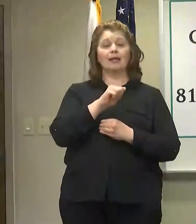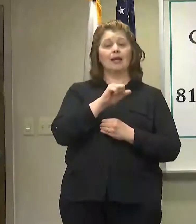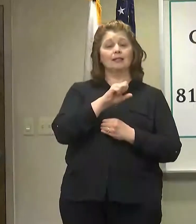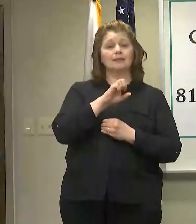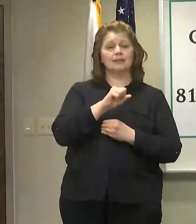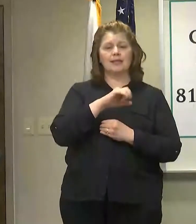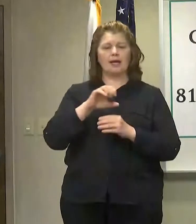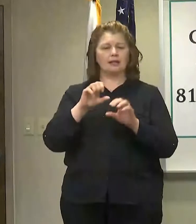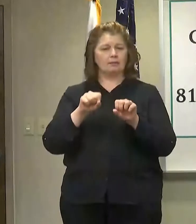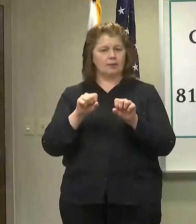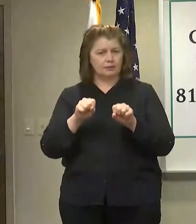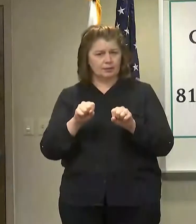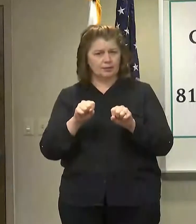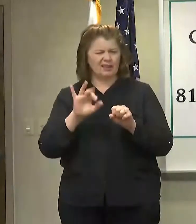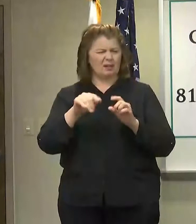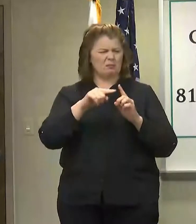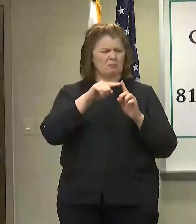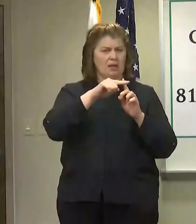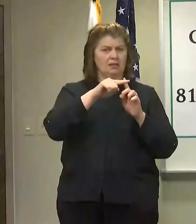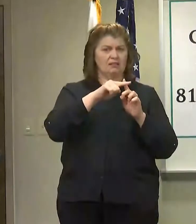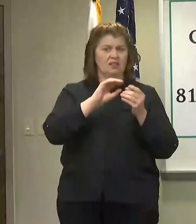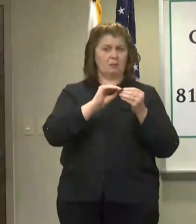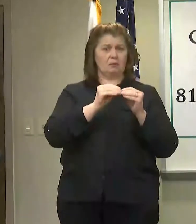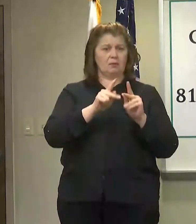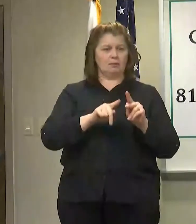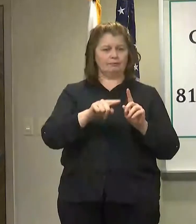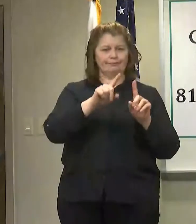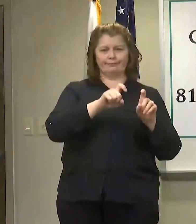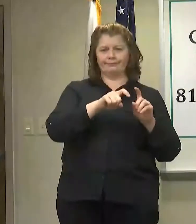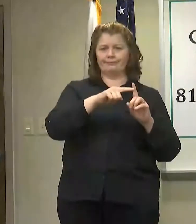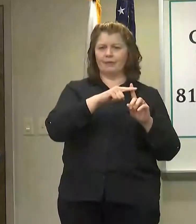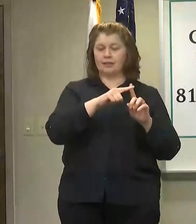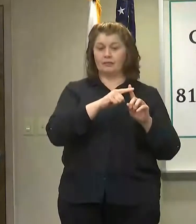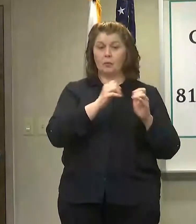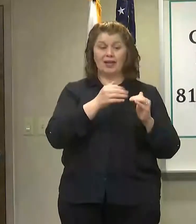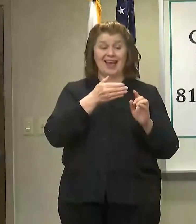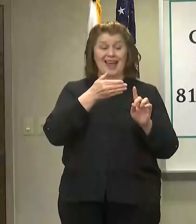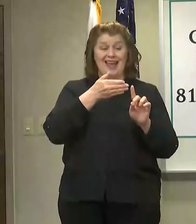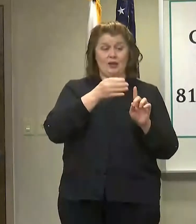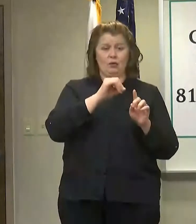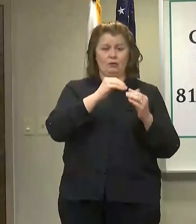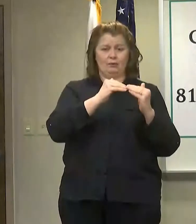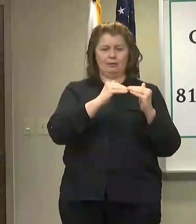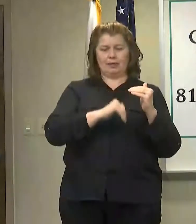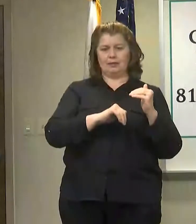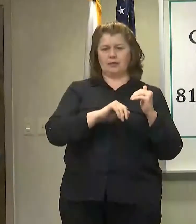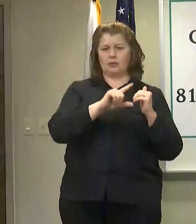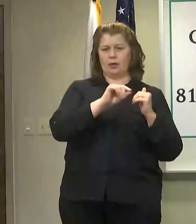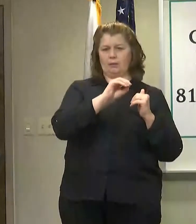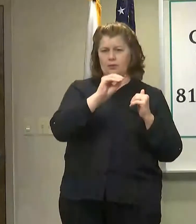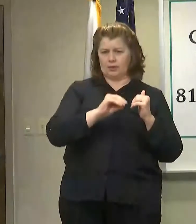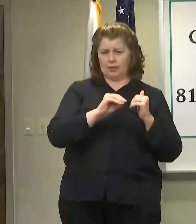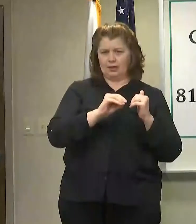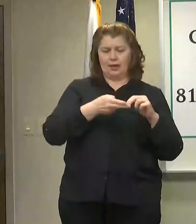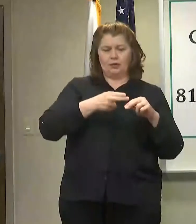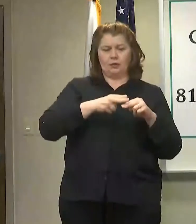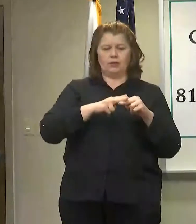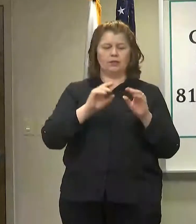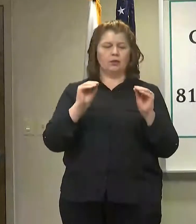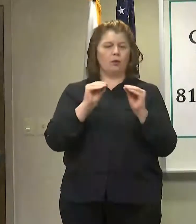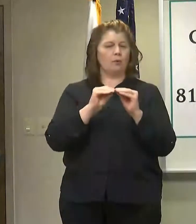rate. We want to be at or under 20% of that positivity rate and increasing no more than 10 percentage points over a